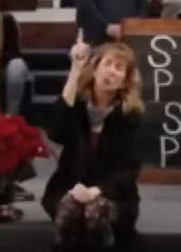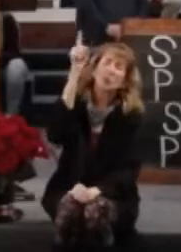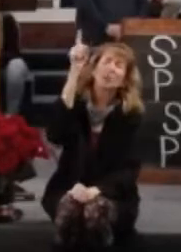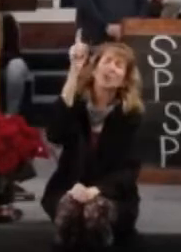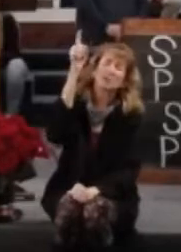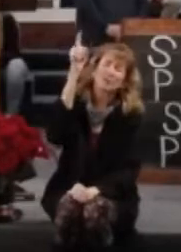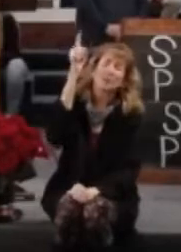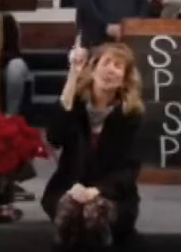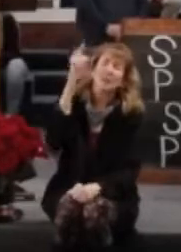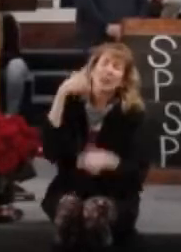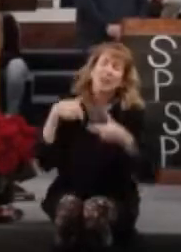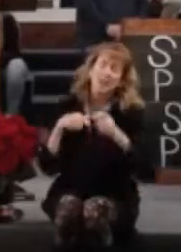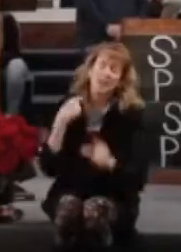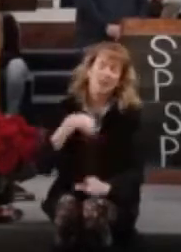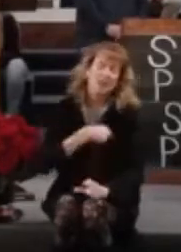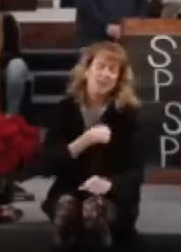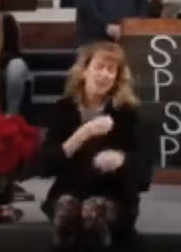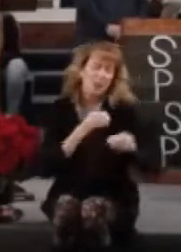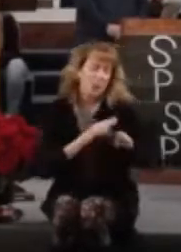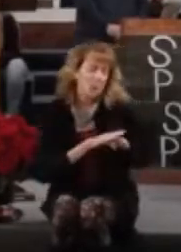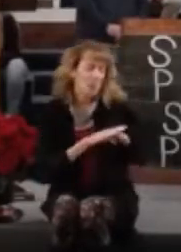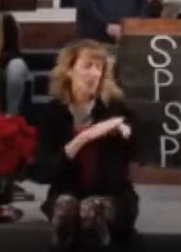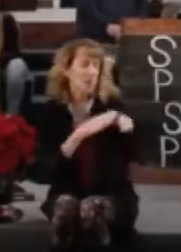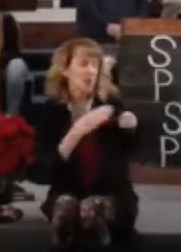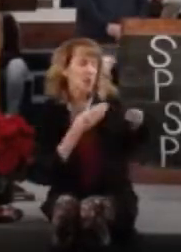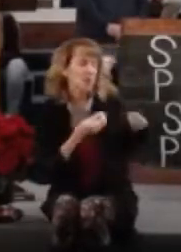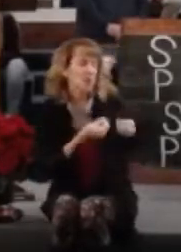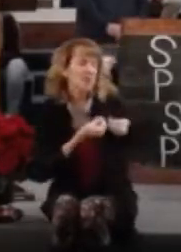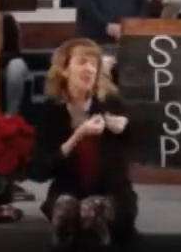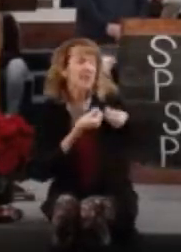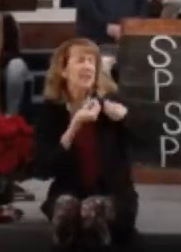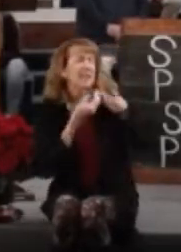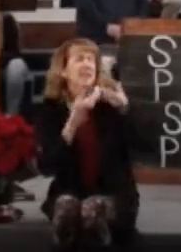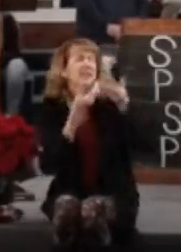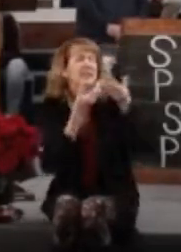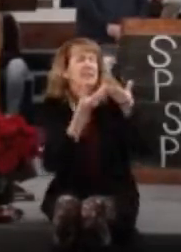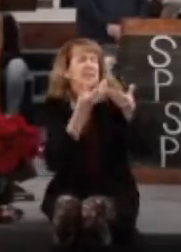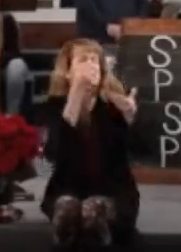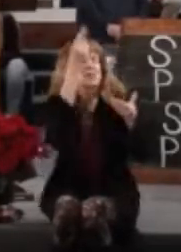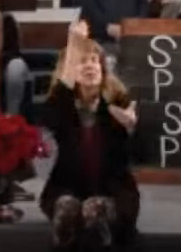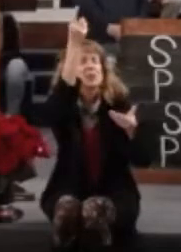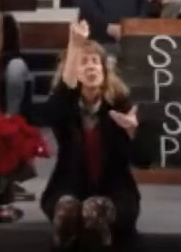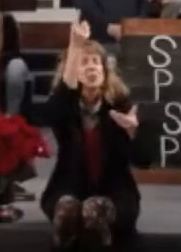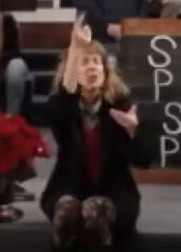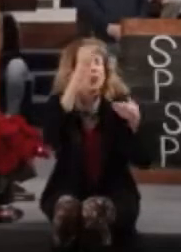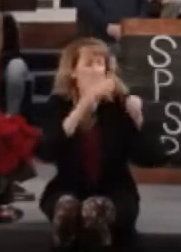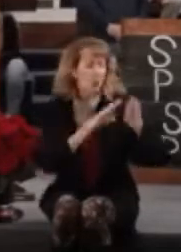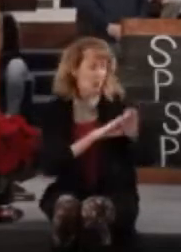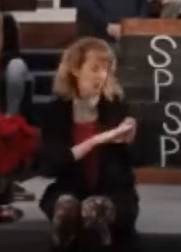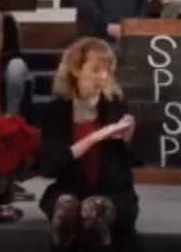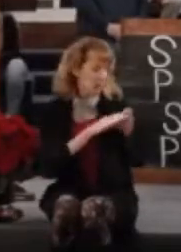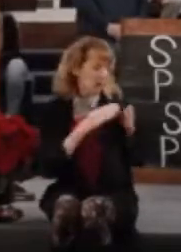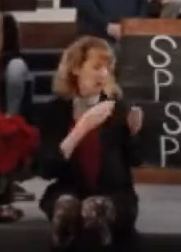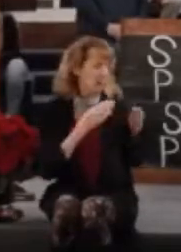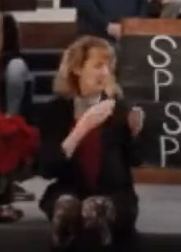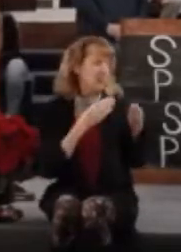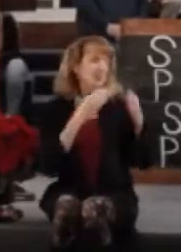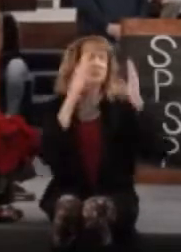Let us just pour our heart out into you and open our hearts up to your message.